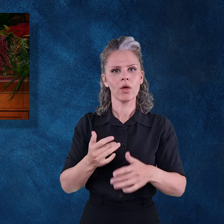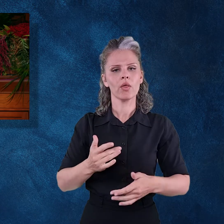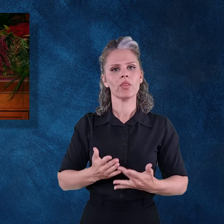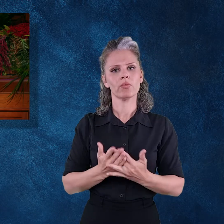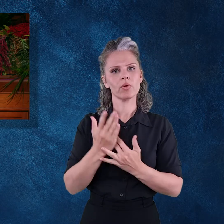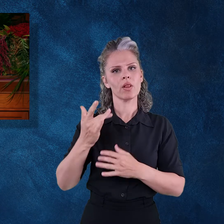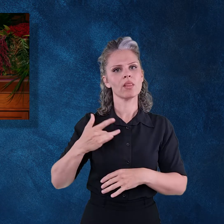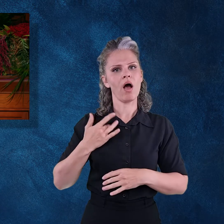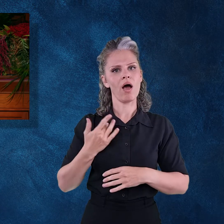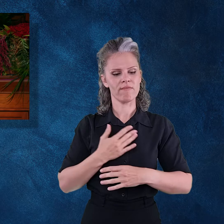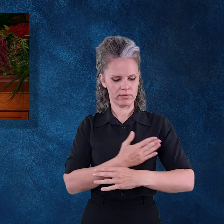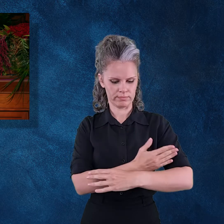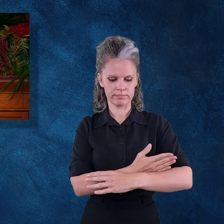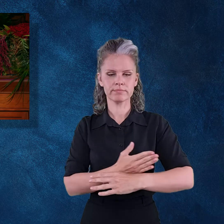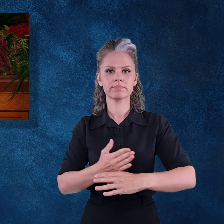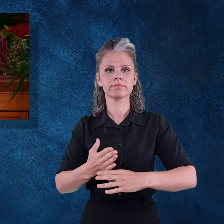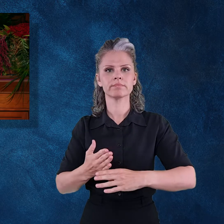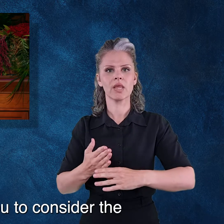lives.